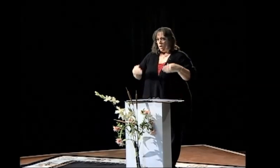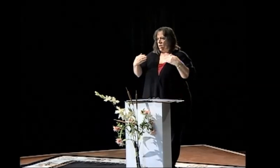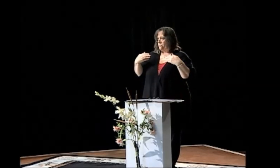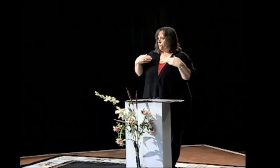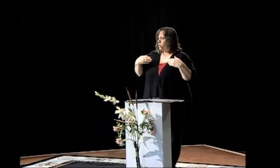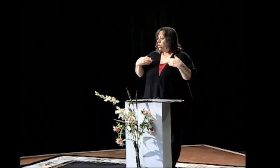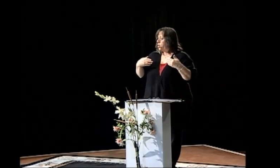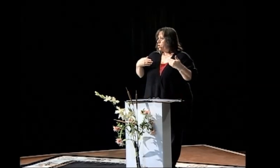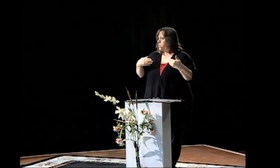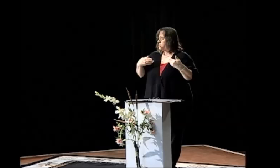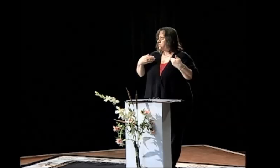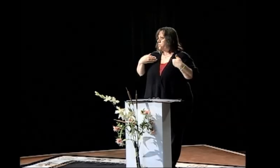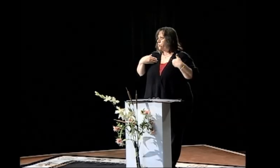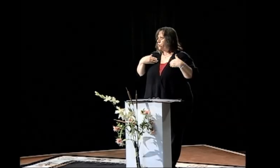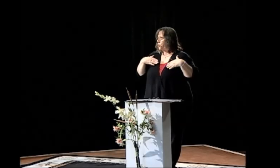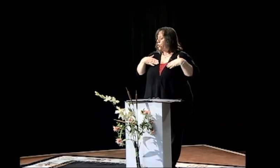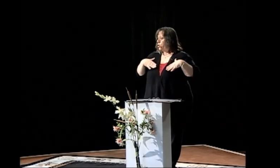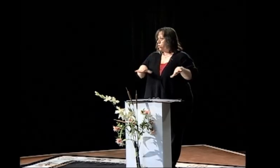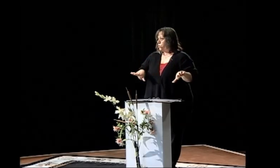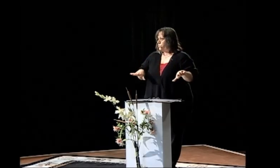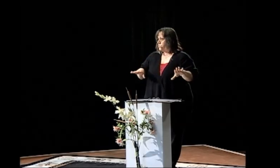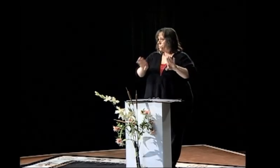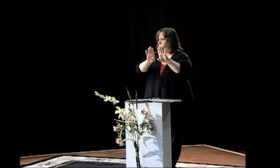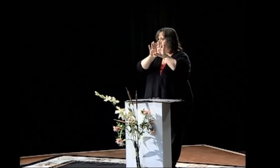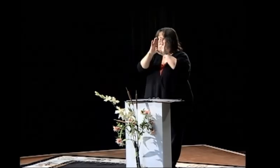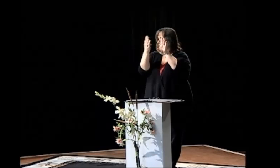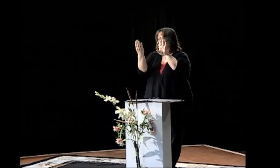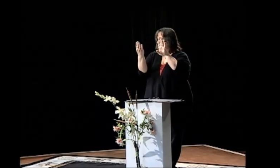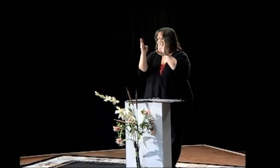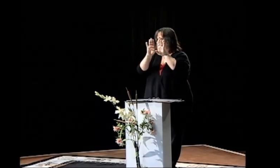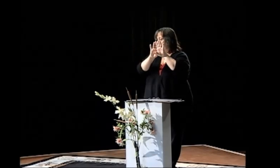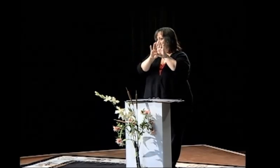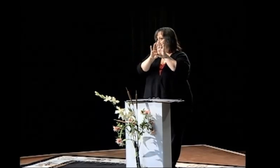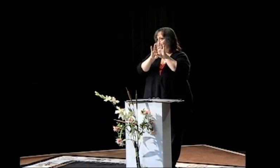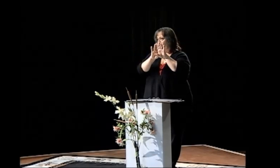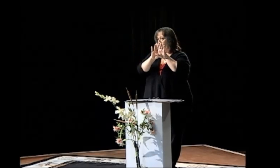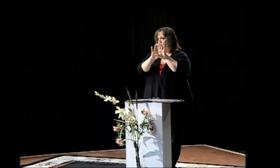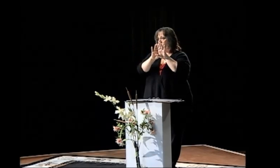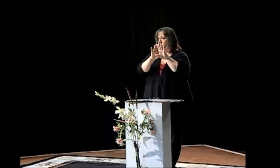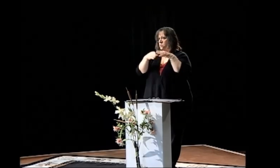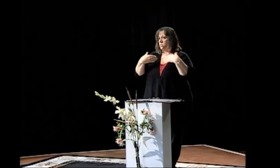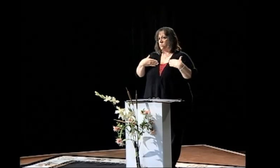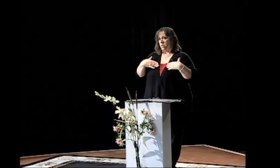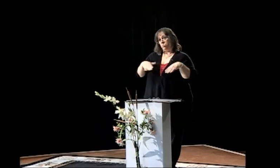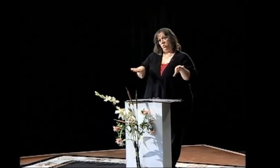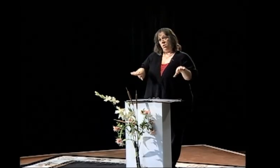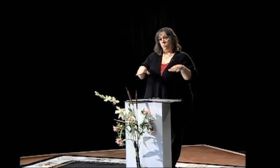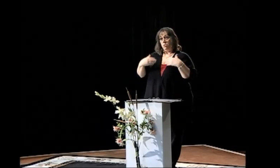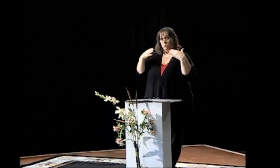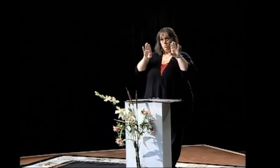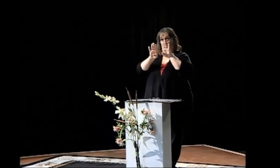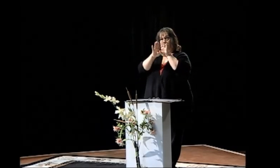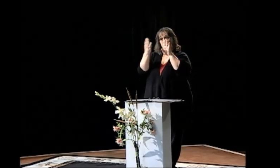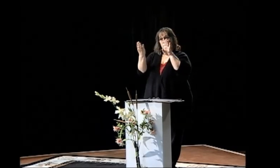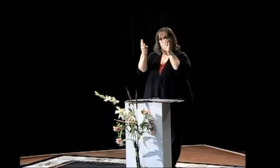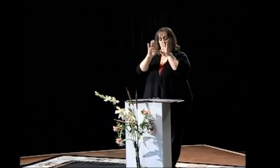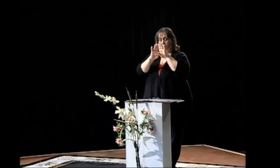And for a closet, it's your clothes and door. That's where you keep your clothes, in the closet.